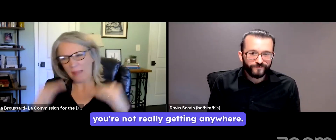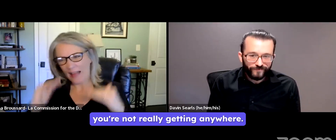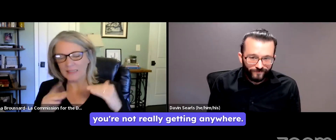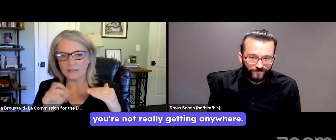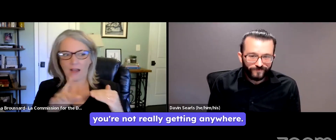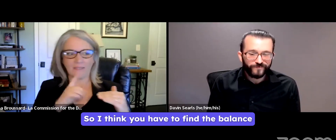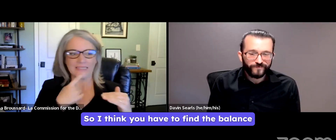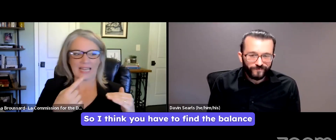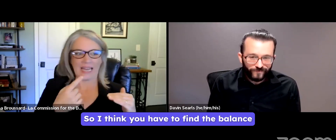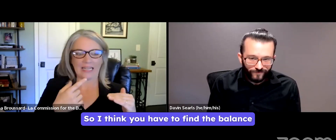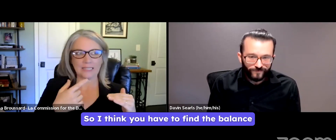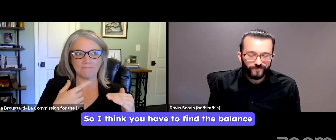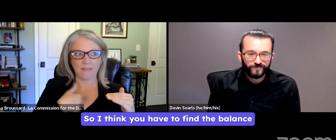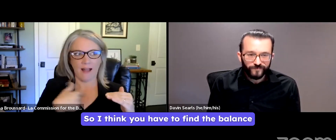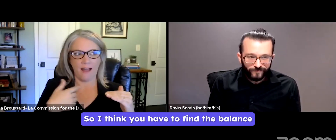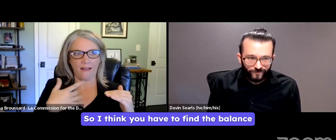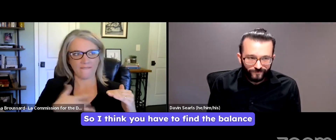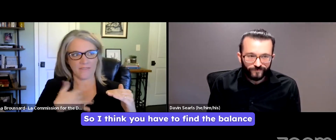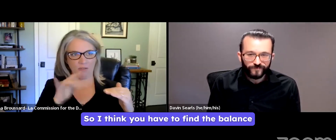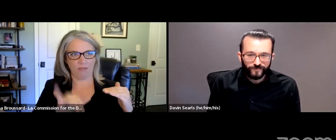getting anywhere. So I think you have to find the balance